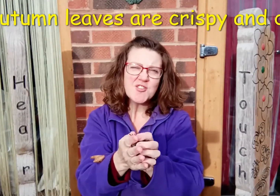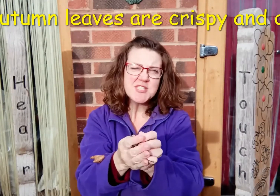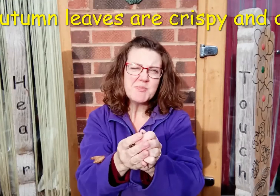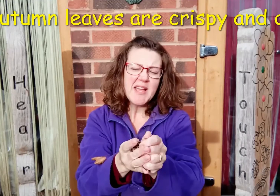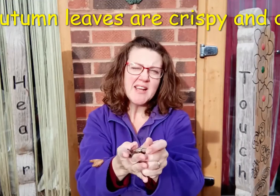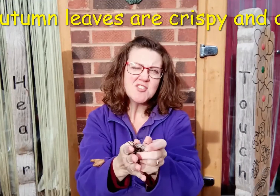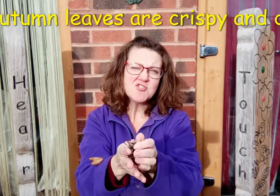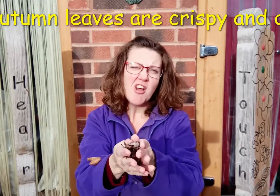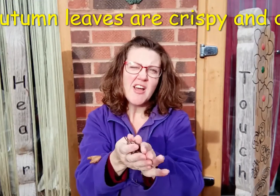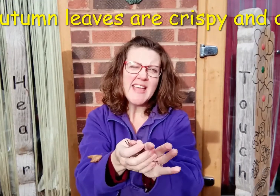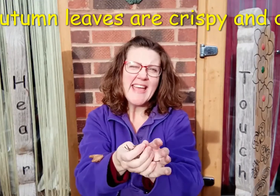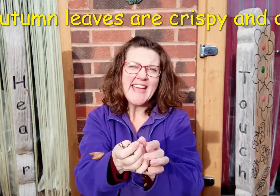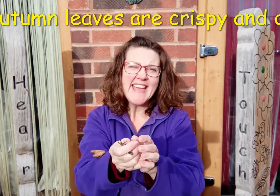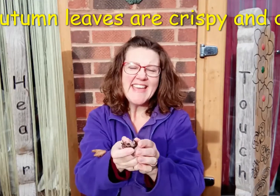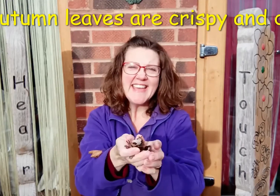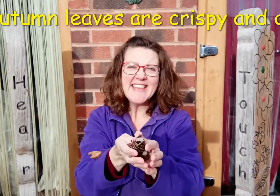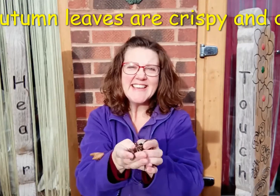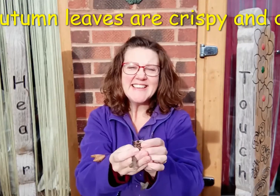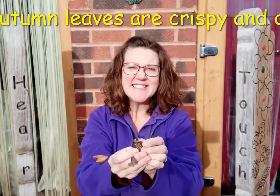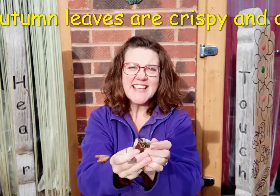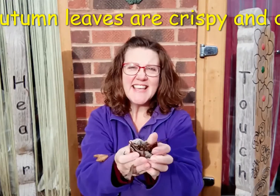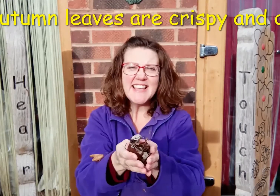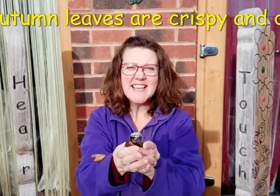crispy and dry. It is